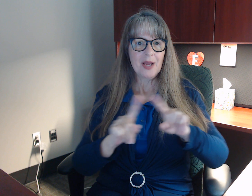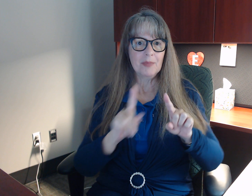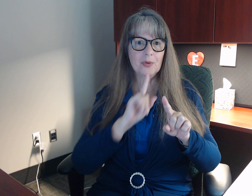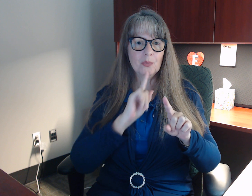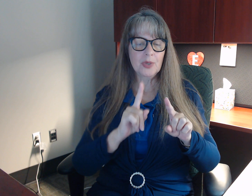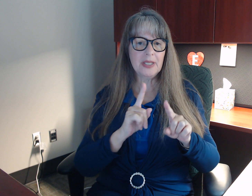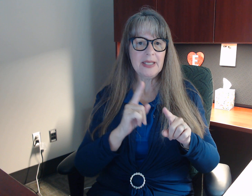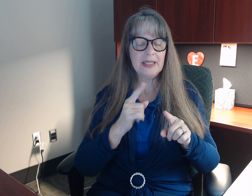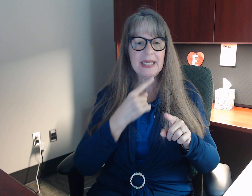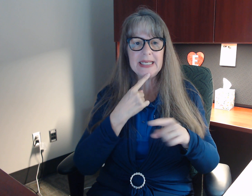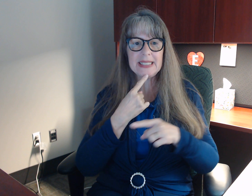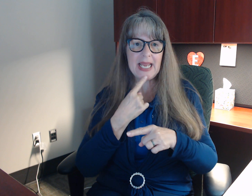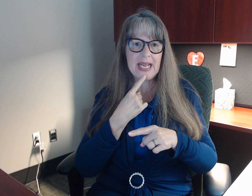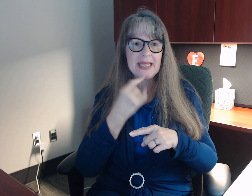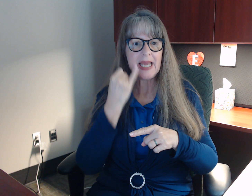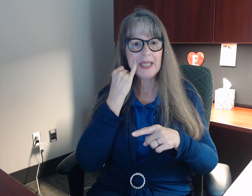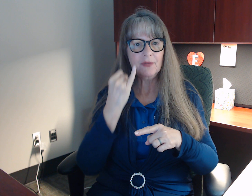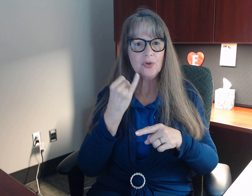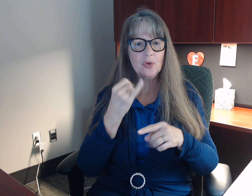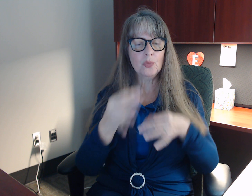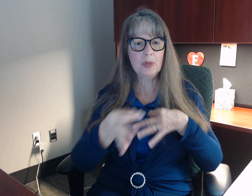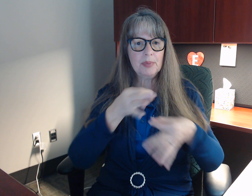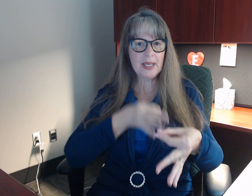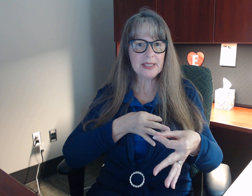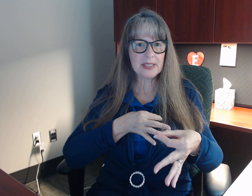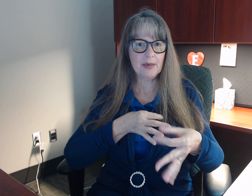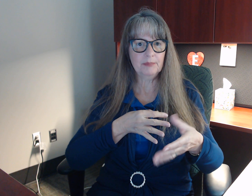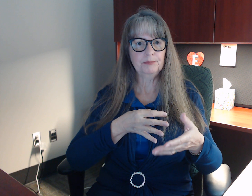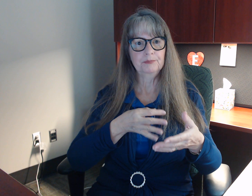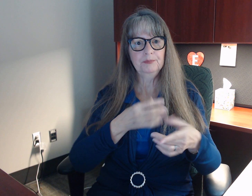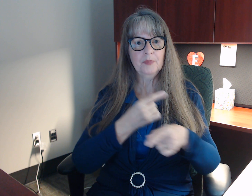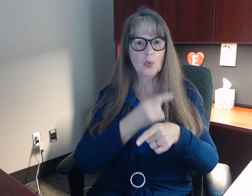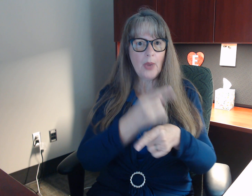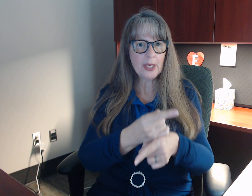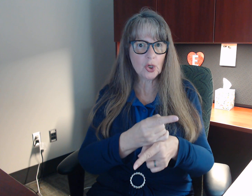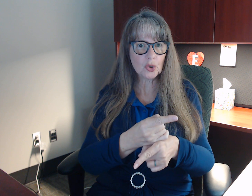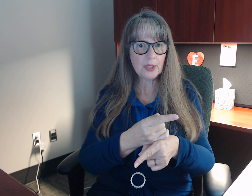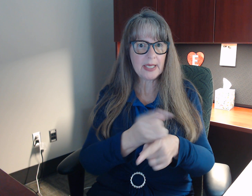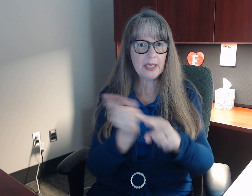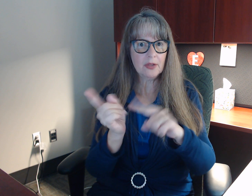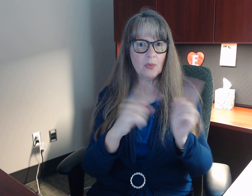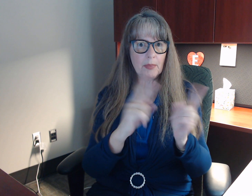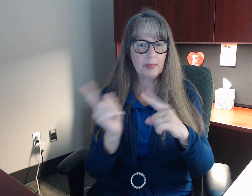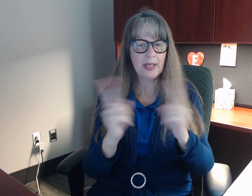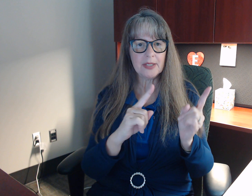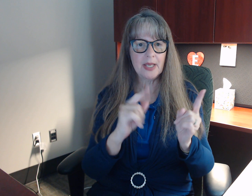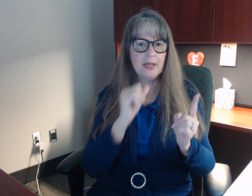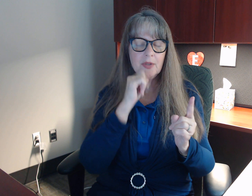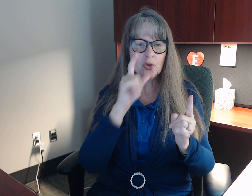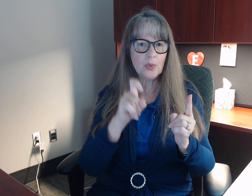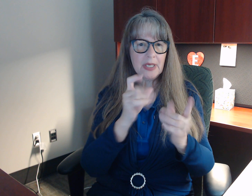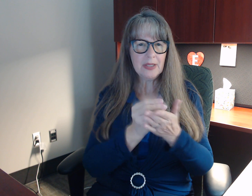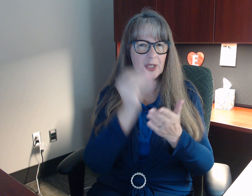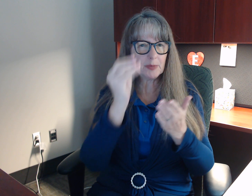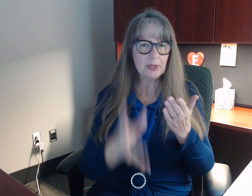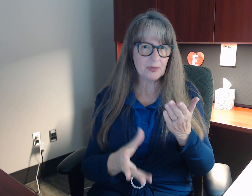But really, he's saying that if you replaced them regularly, wiper blades, then you wouldn't need the expensive